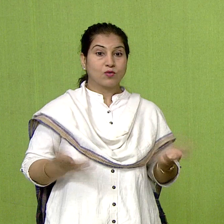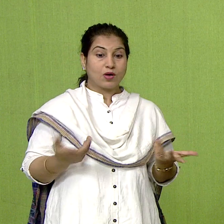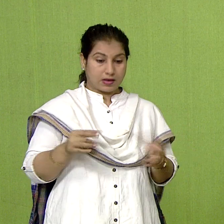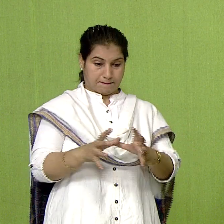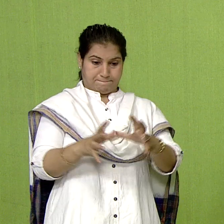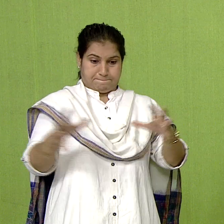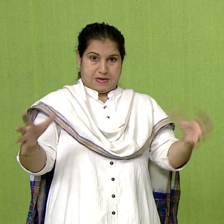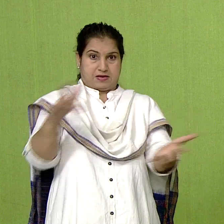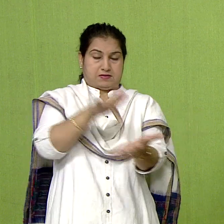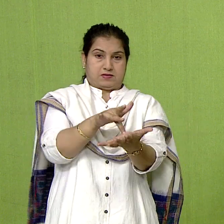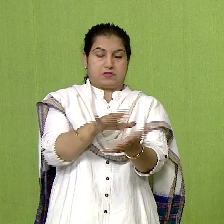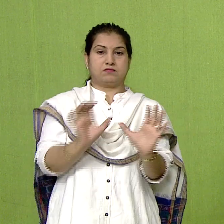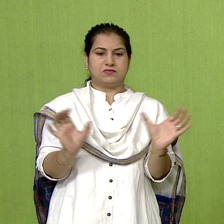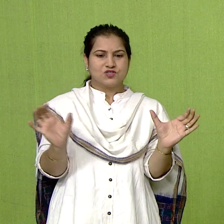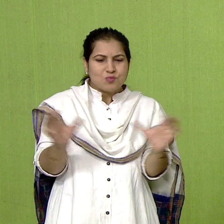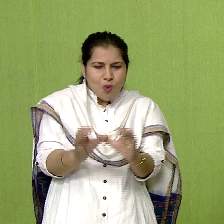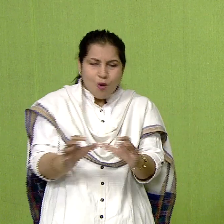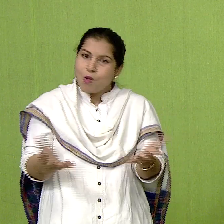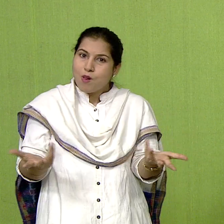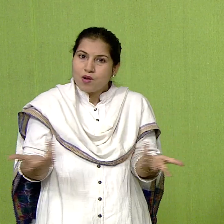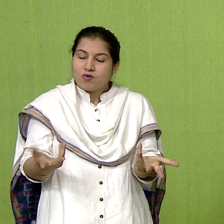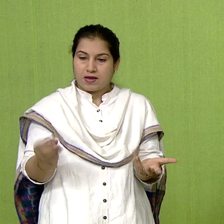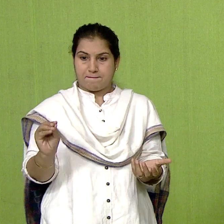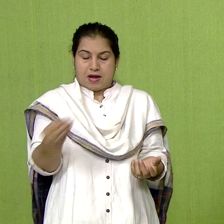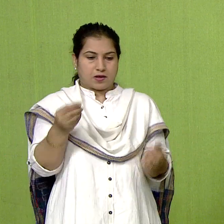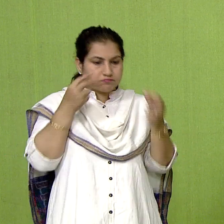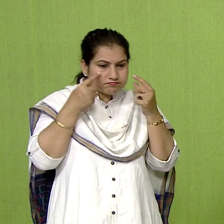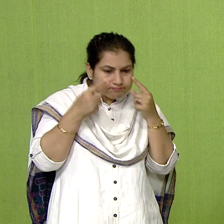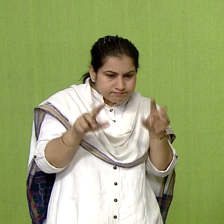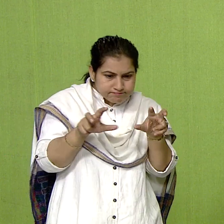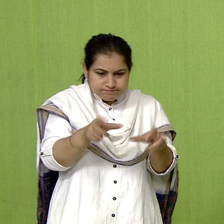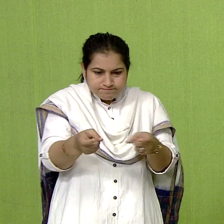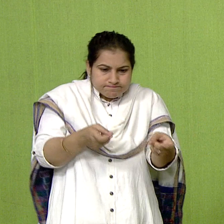and had to be made small for better administration.